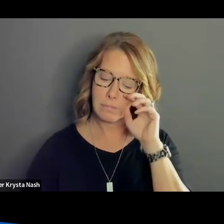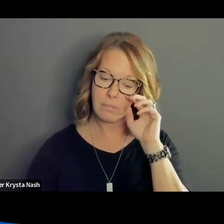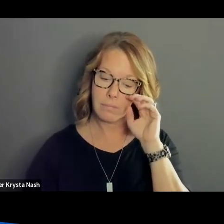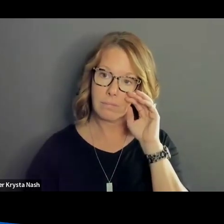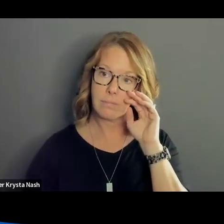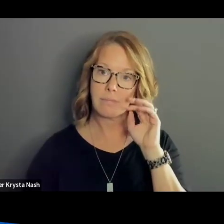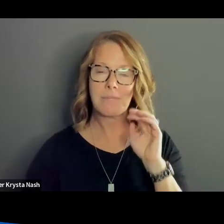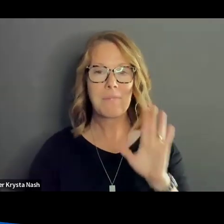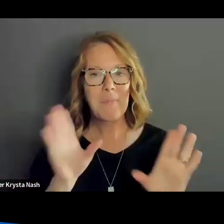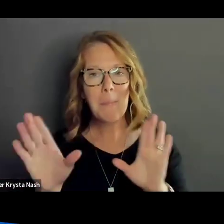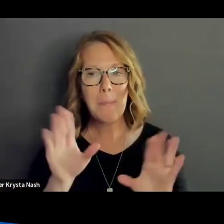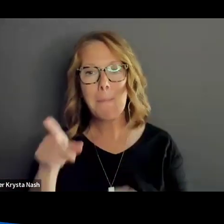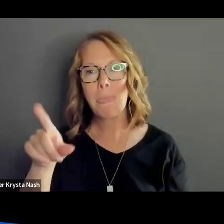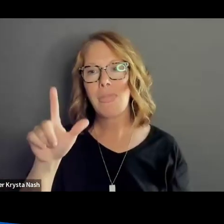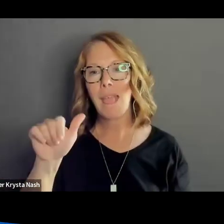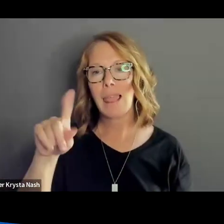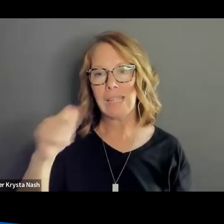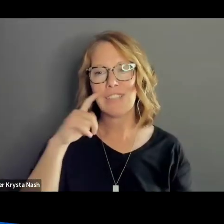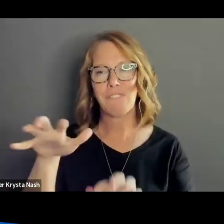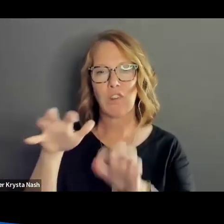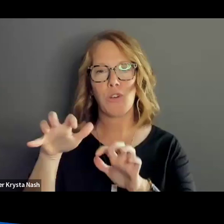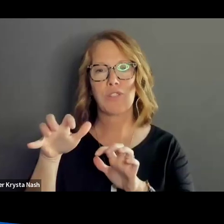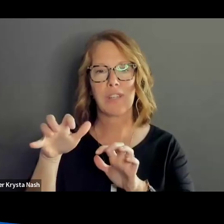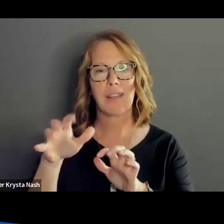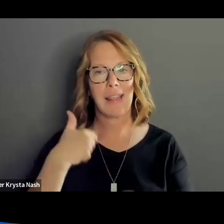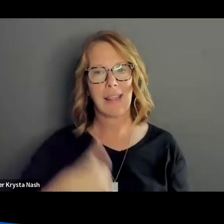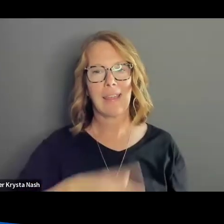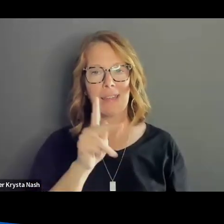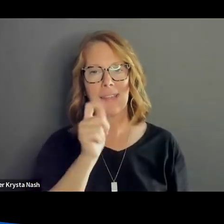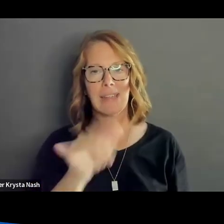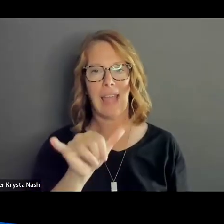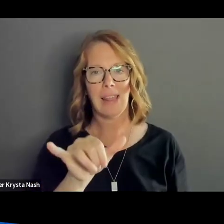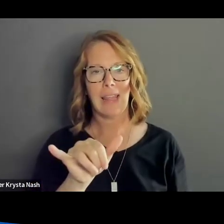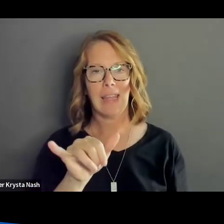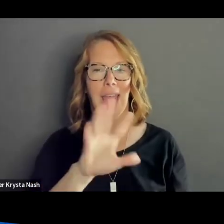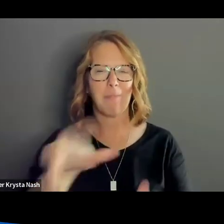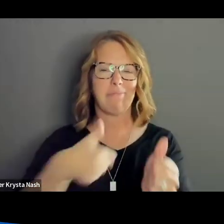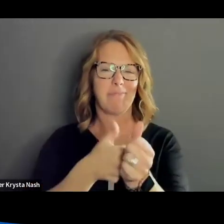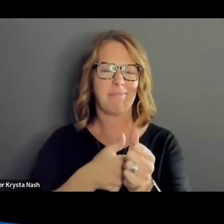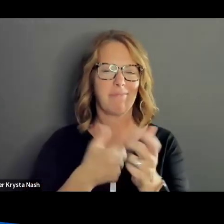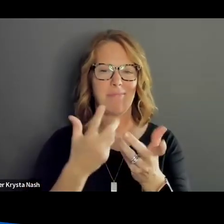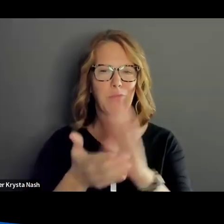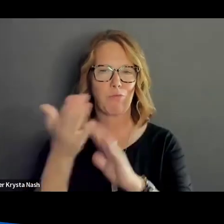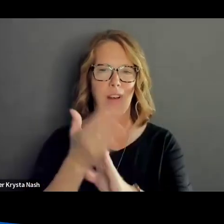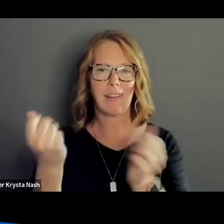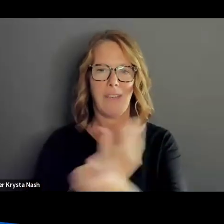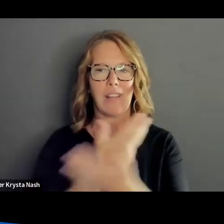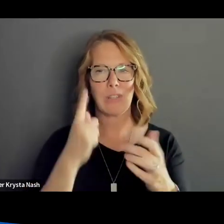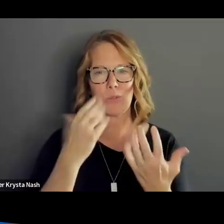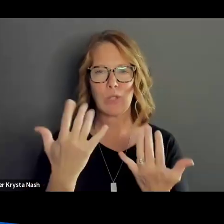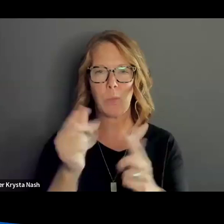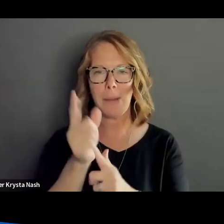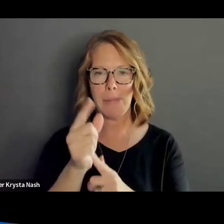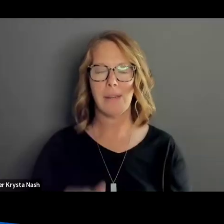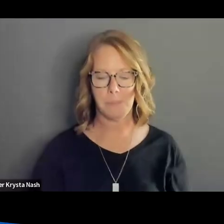Hey everybody, it looks like Linda just froze. This is Kelly. I'm running it from behind the scenes. If we give her just a